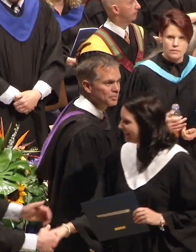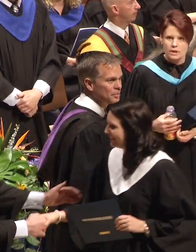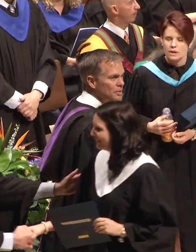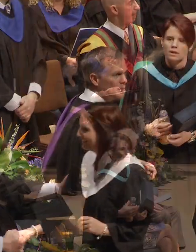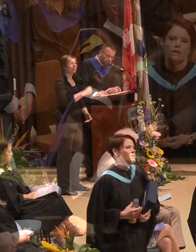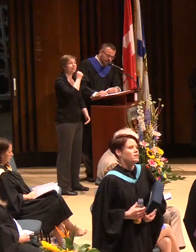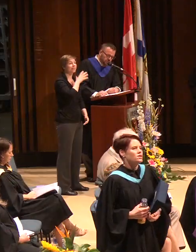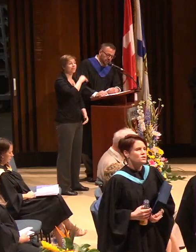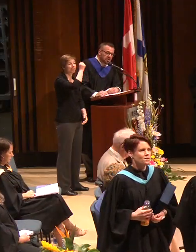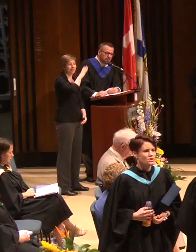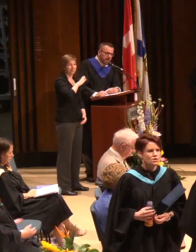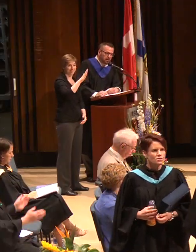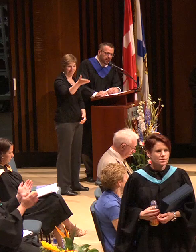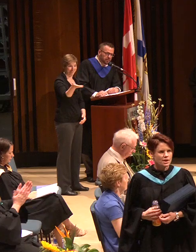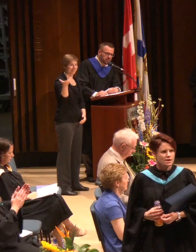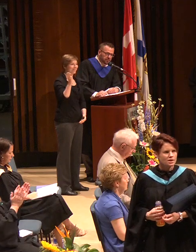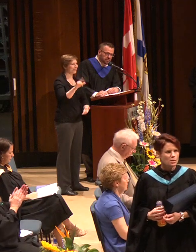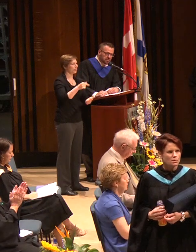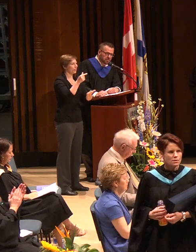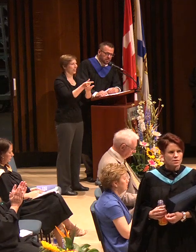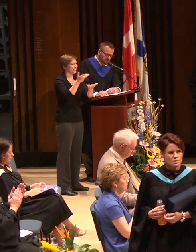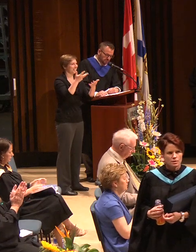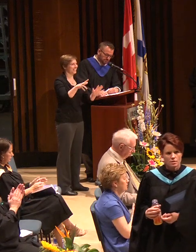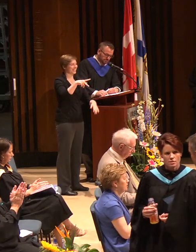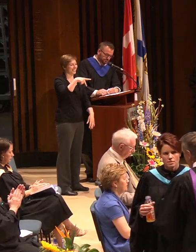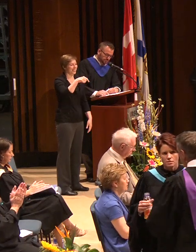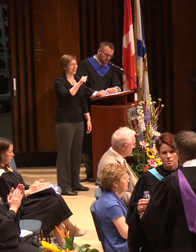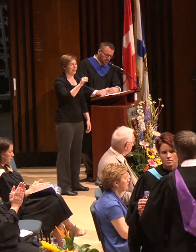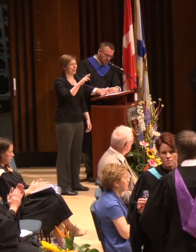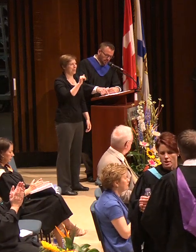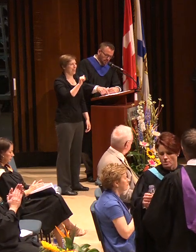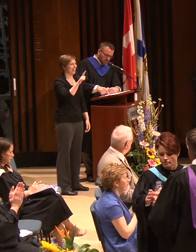Ladies and gentlemen, the graduates in paralegal services.